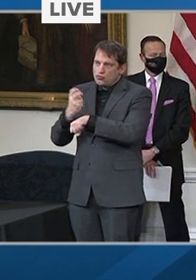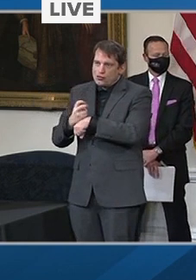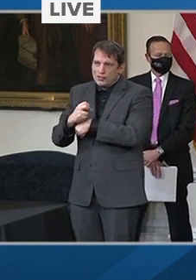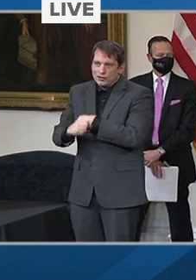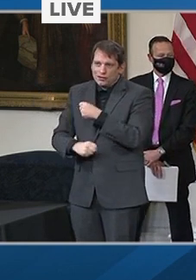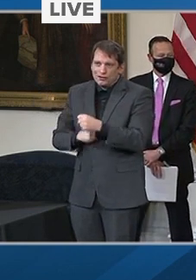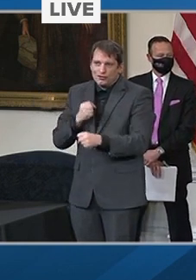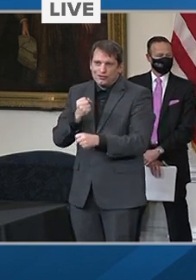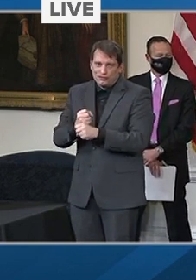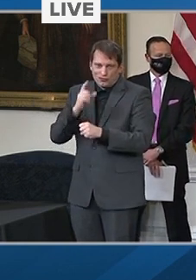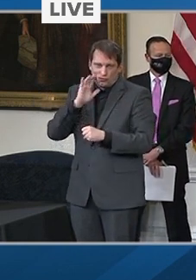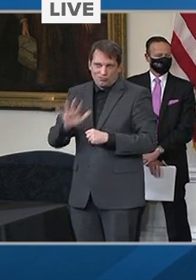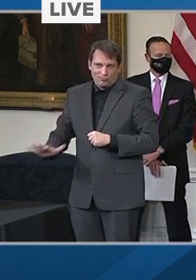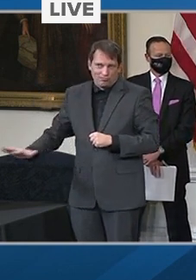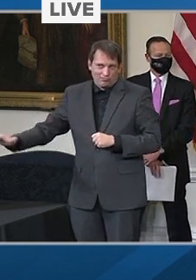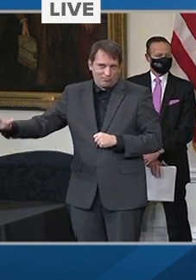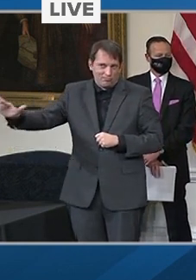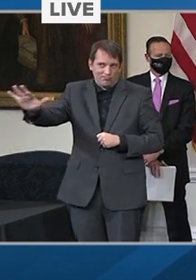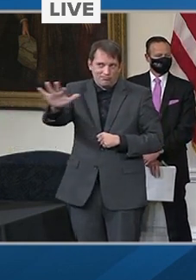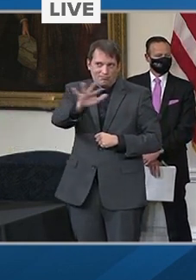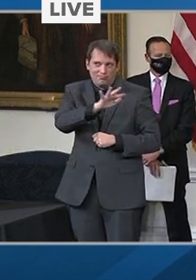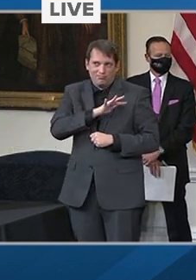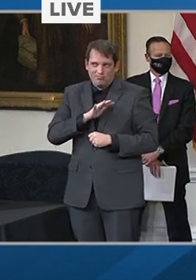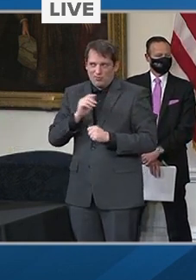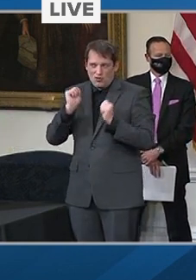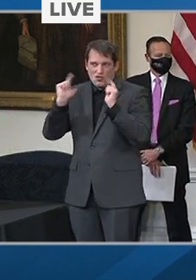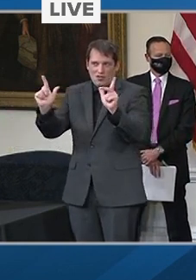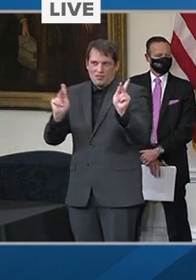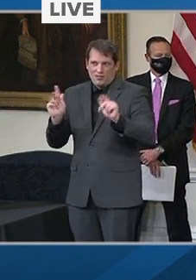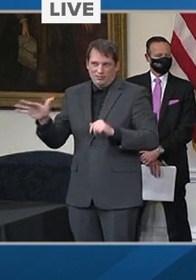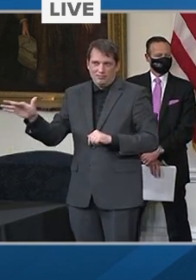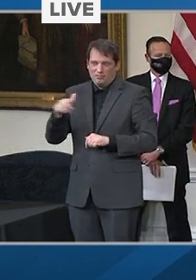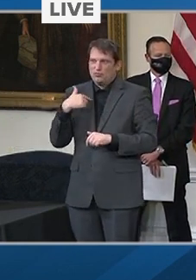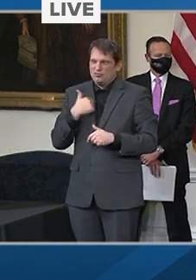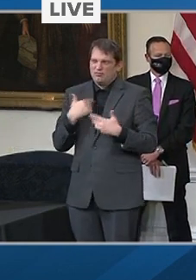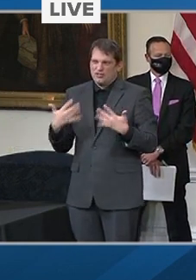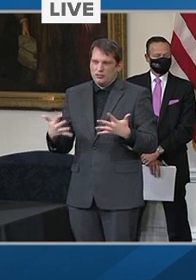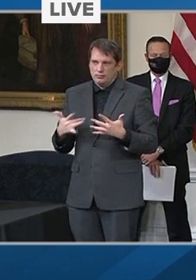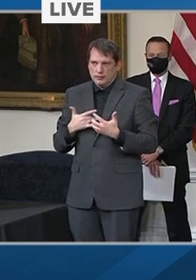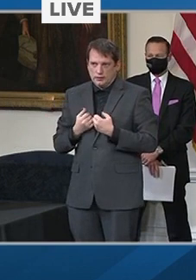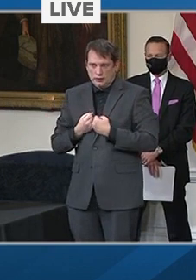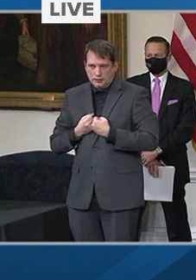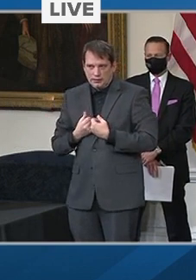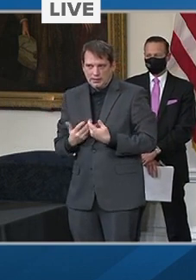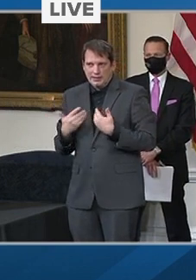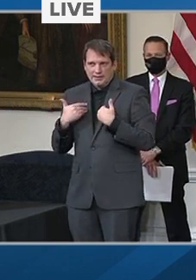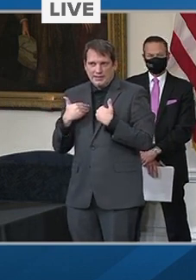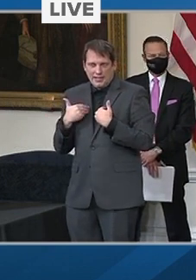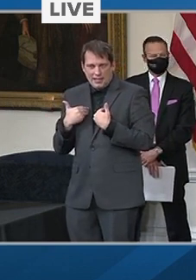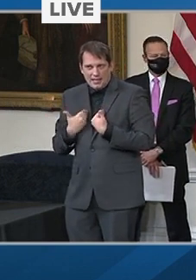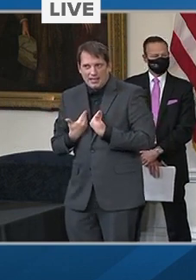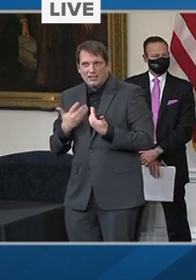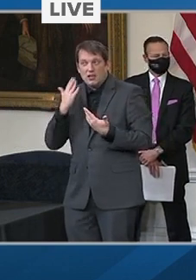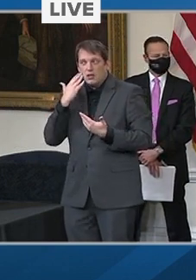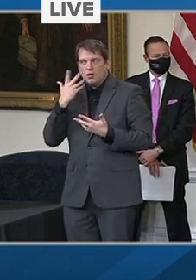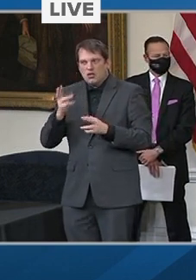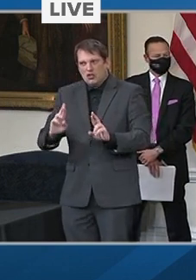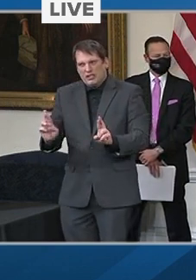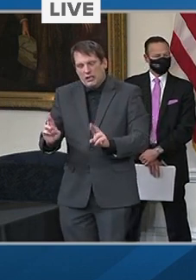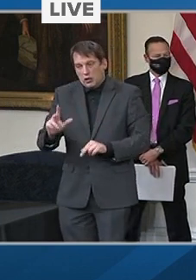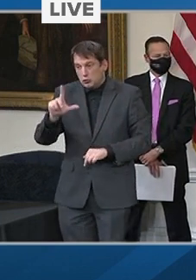for each and every one of us, and we're all weary, and we're ready to put 2020 behind us.